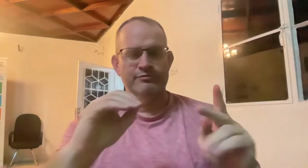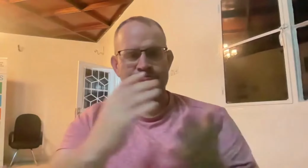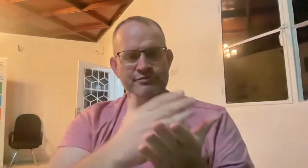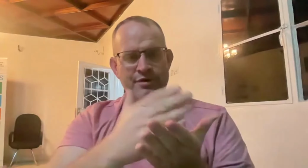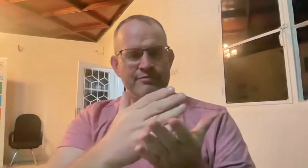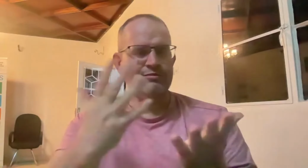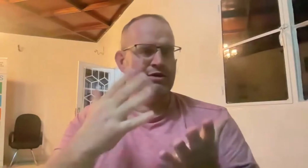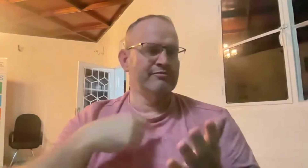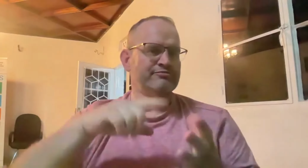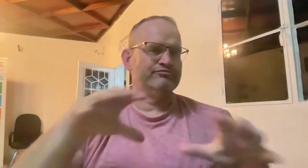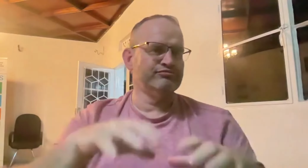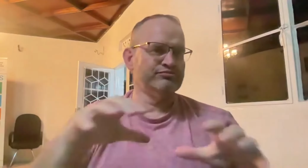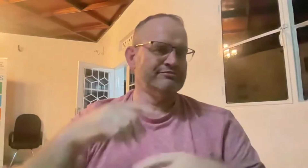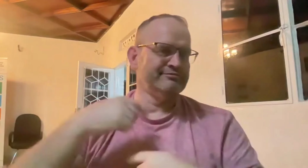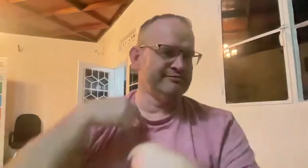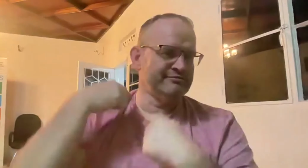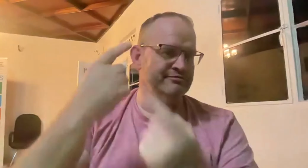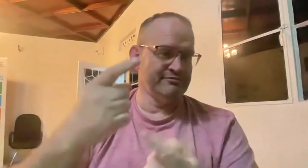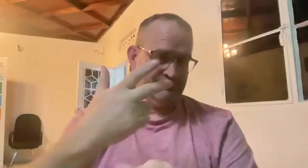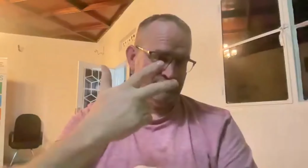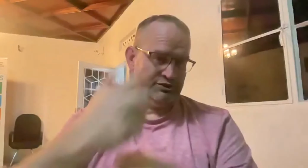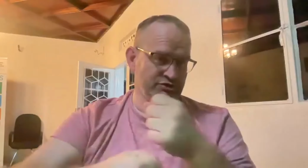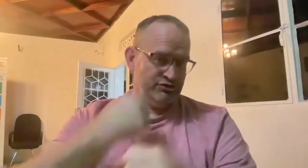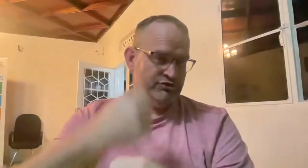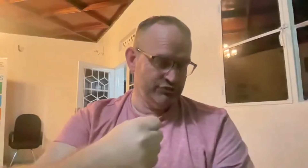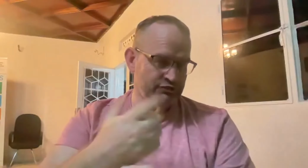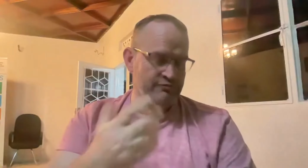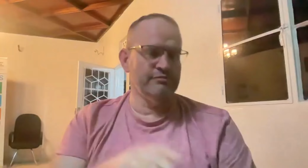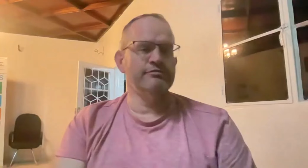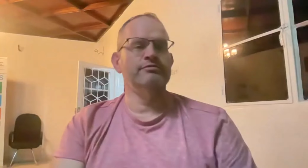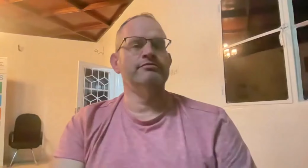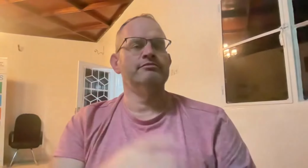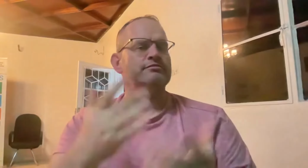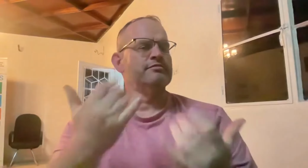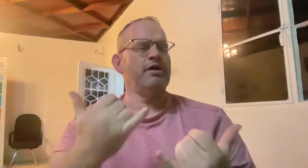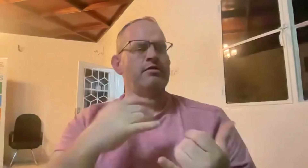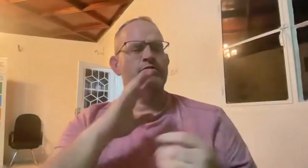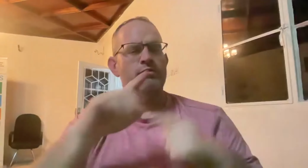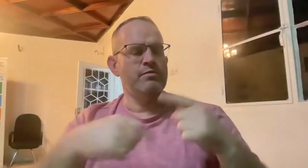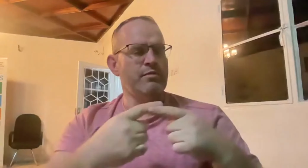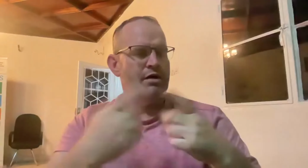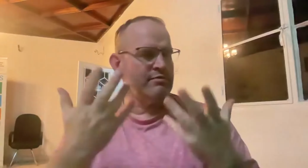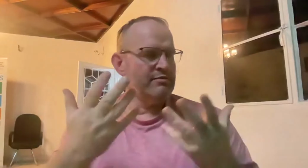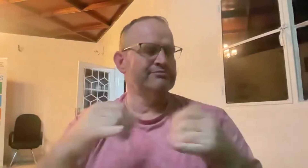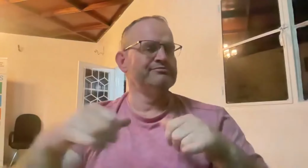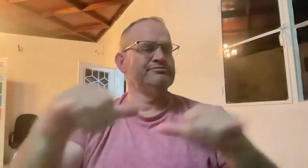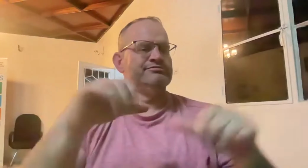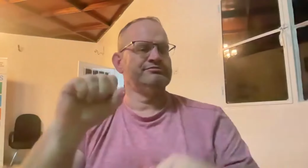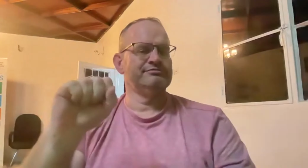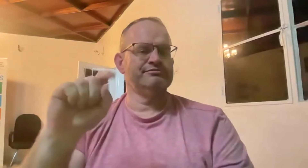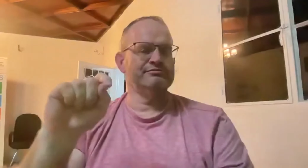I'm grateful to have this platform and the opportunity to share with you today the work that I've been involved in for